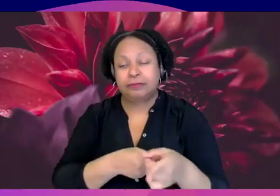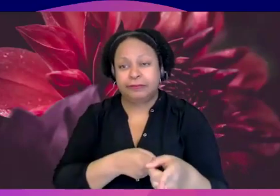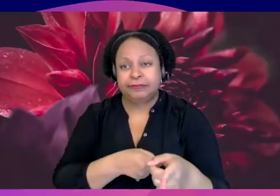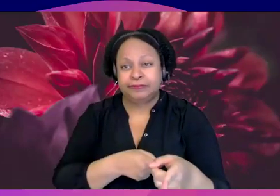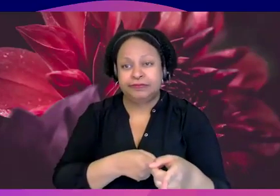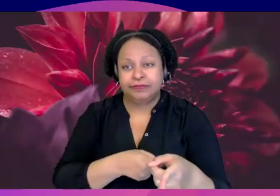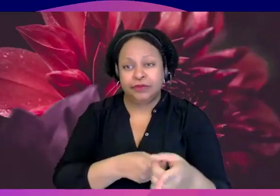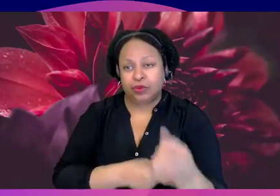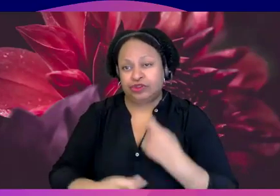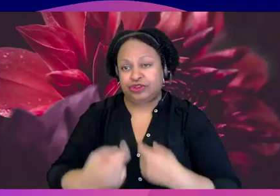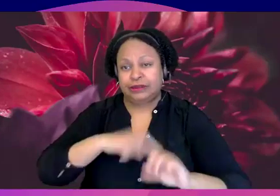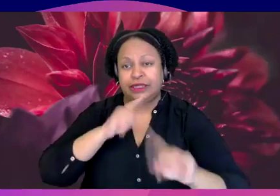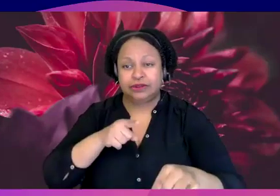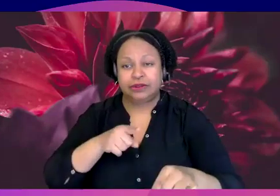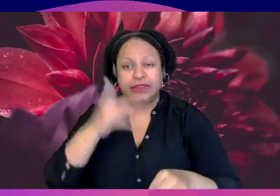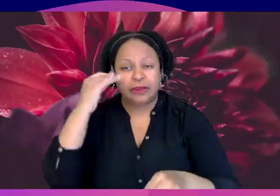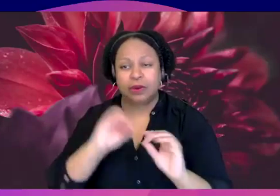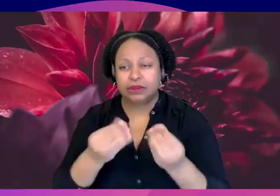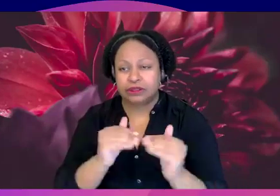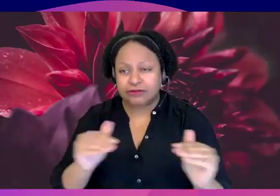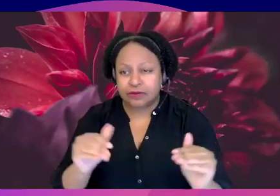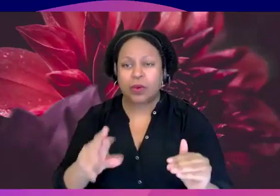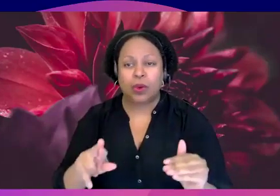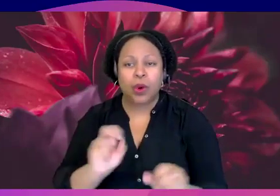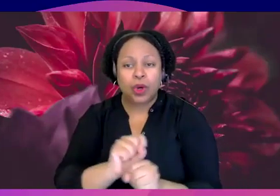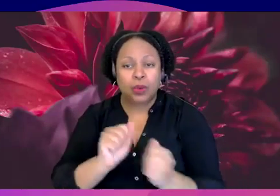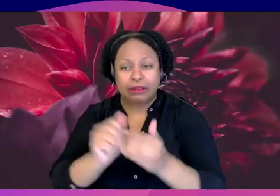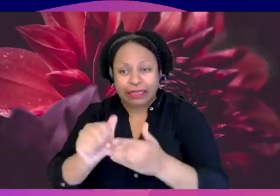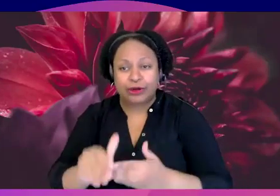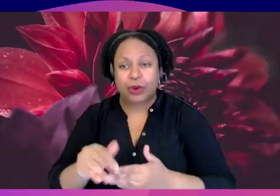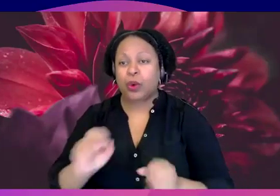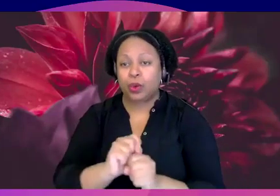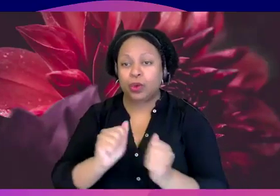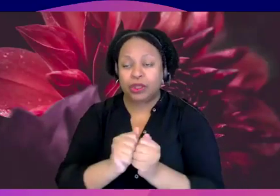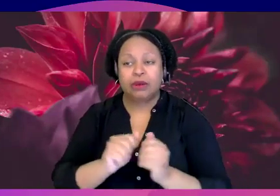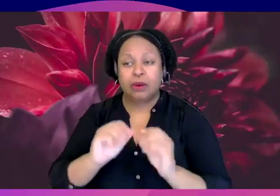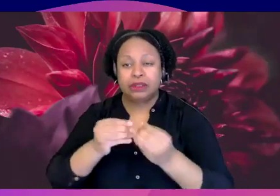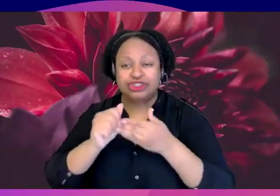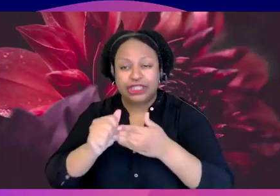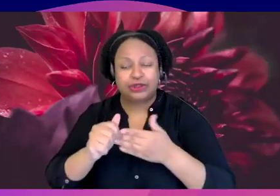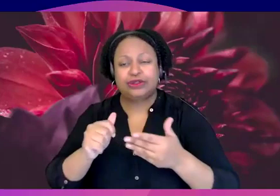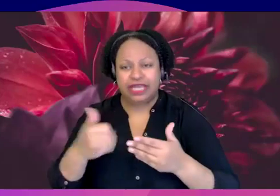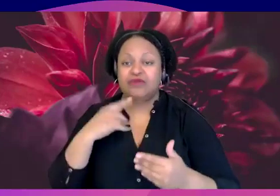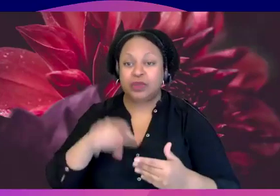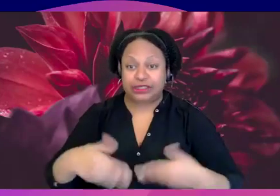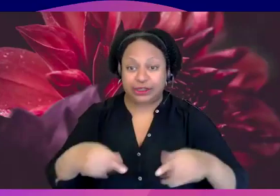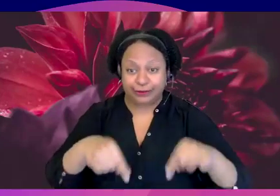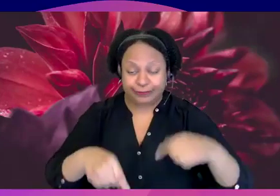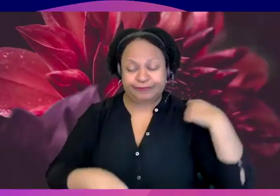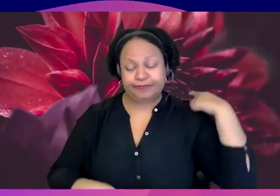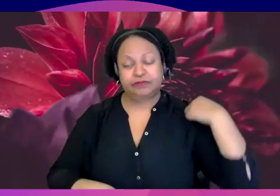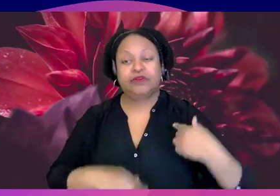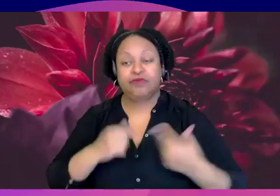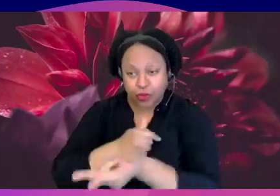an organizational level, or thinking about working with leaders, organizational leaders. So there's a question here about, for